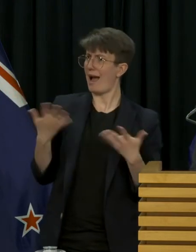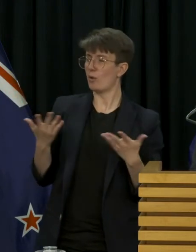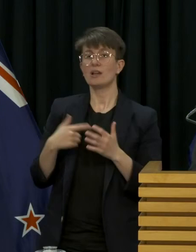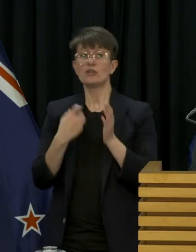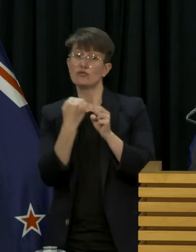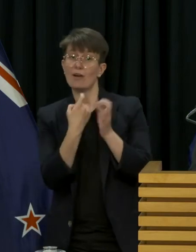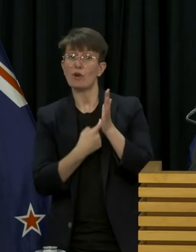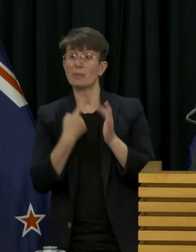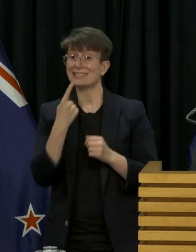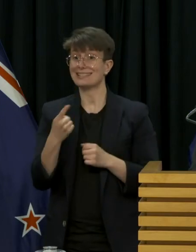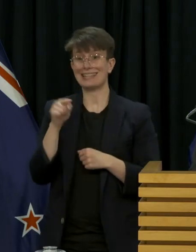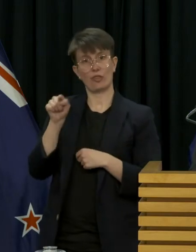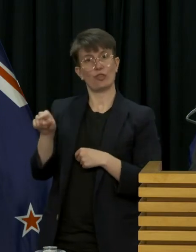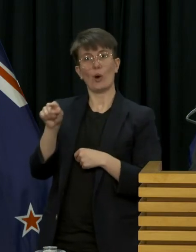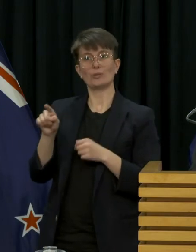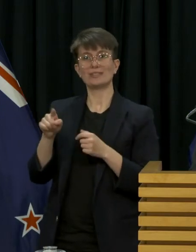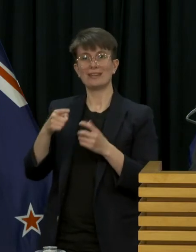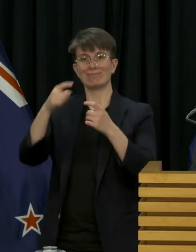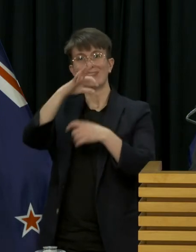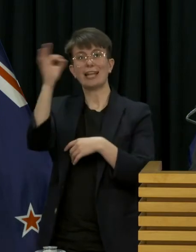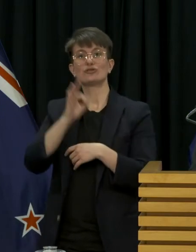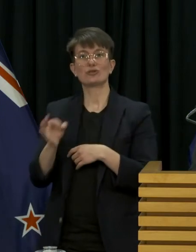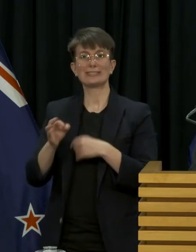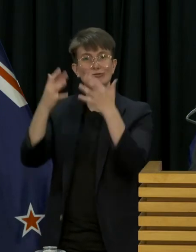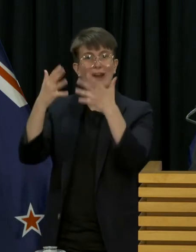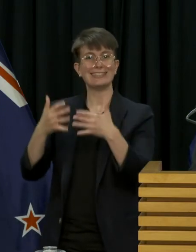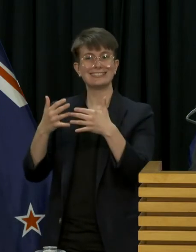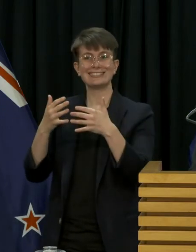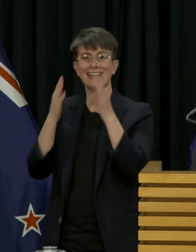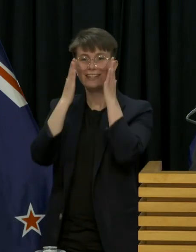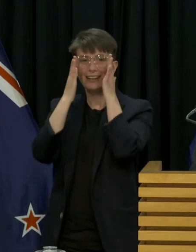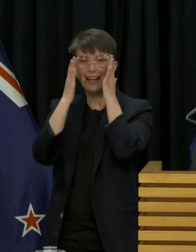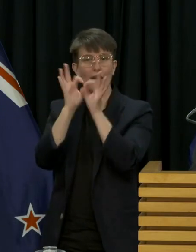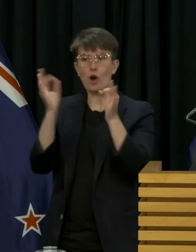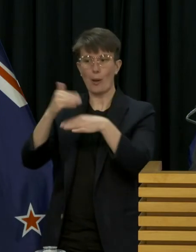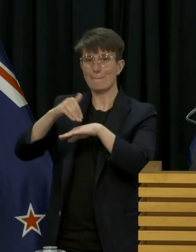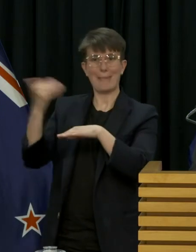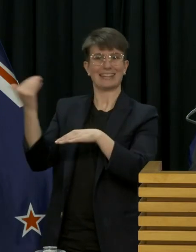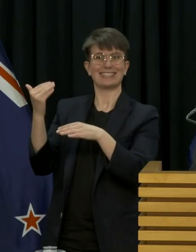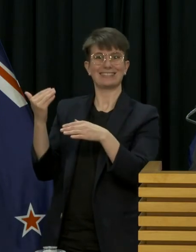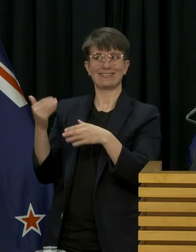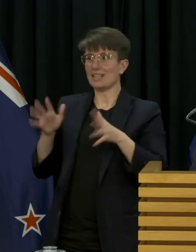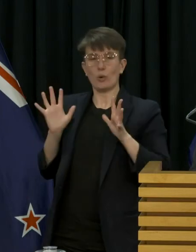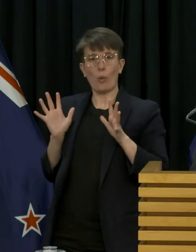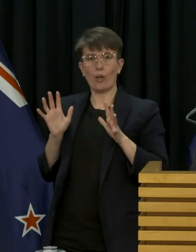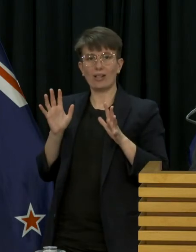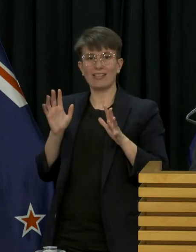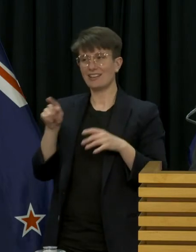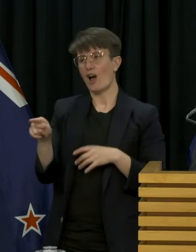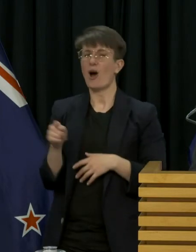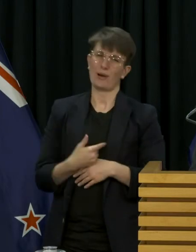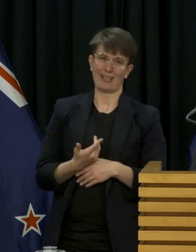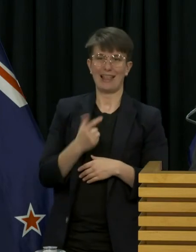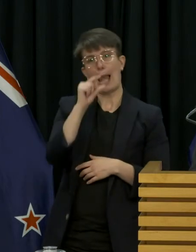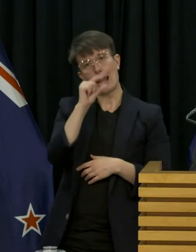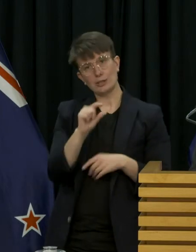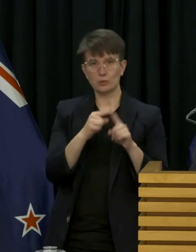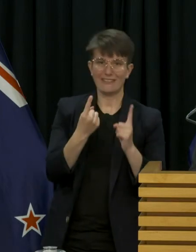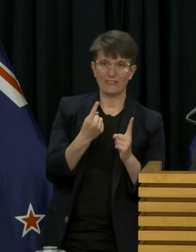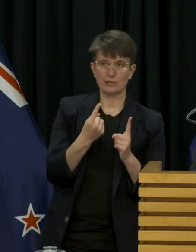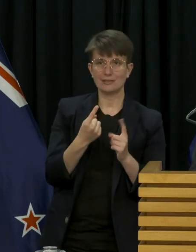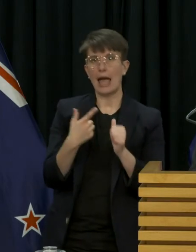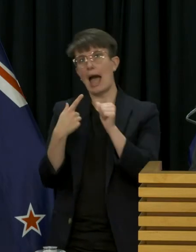look, you know, a marginal difference, a difference. I believe they're making a difference. You know, you can see psychologically the difference it would make for